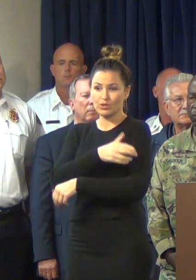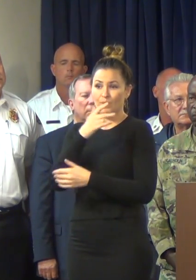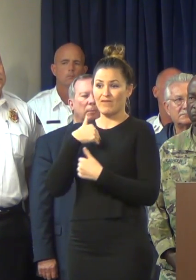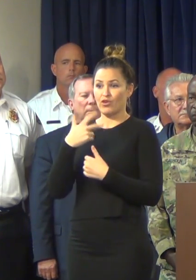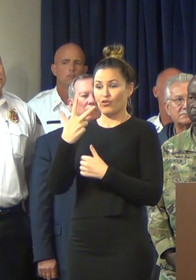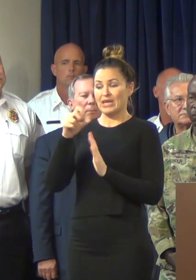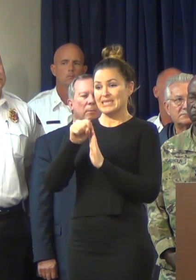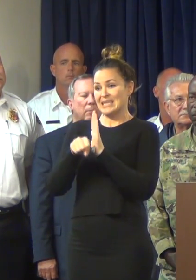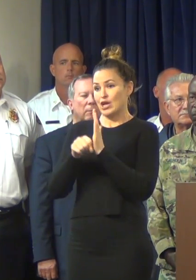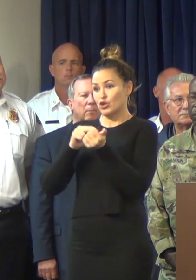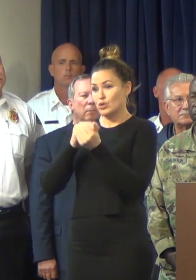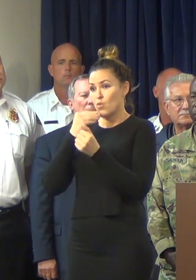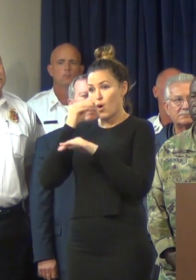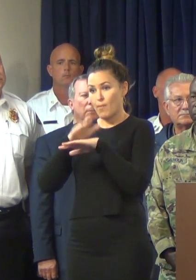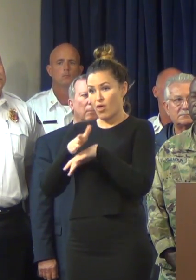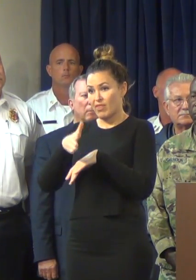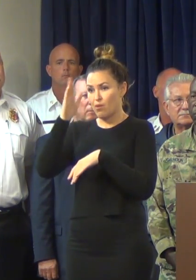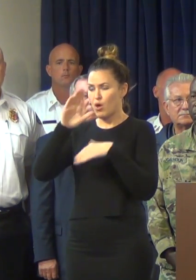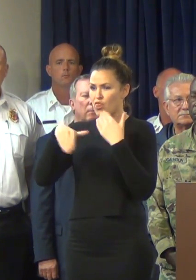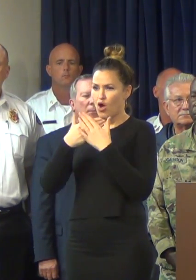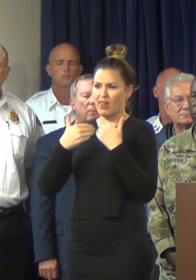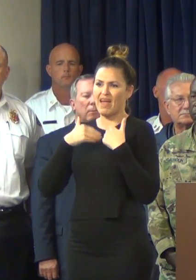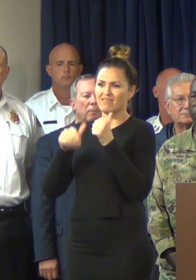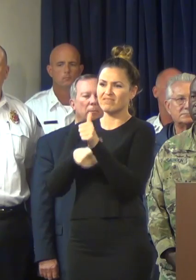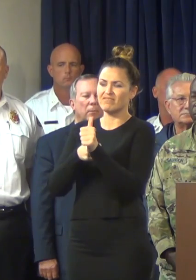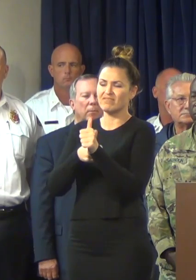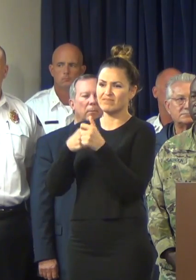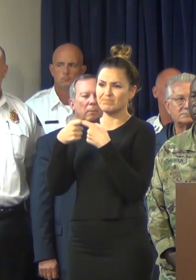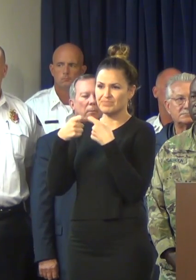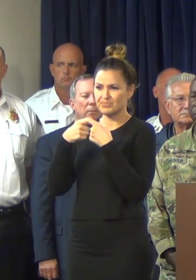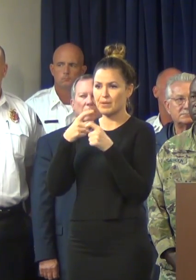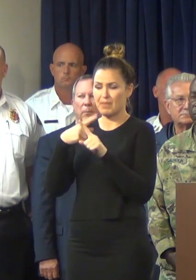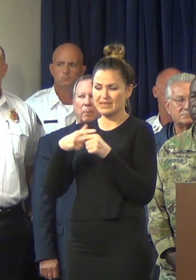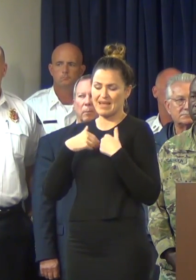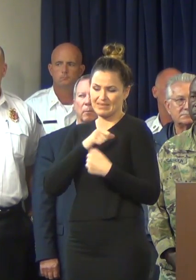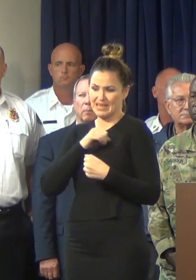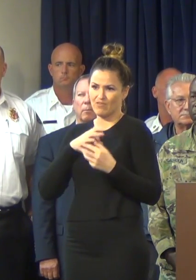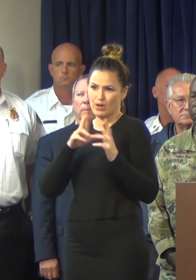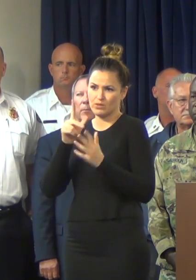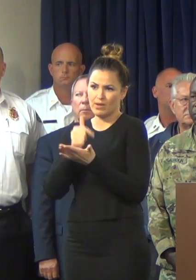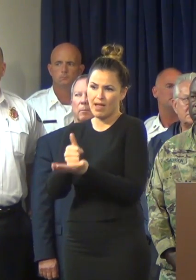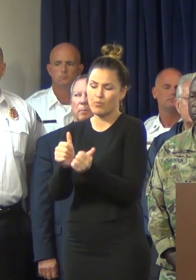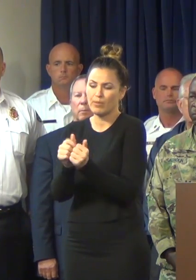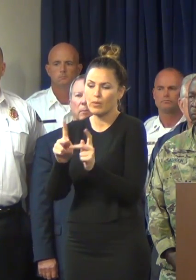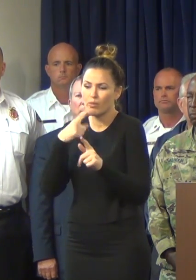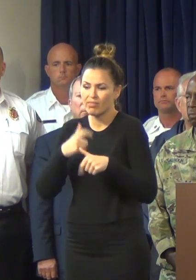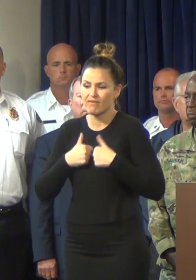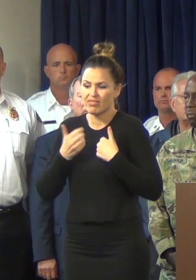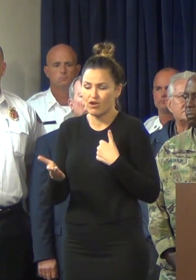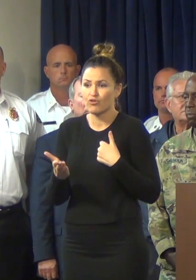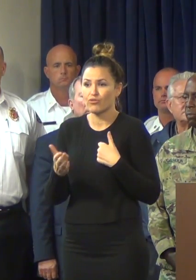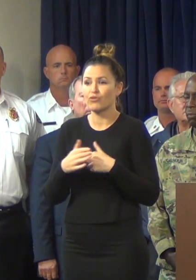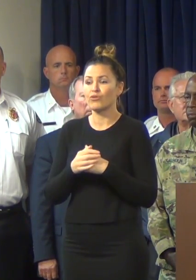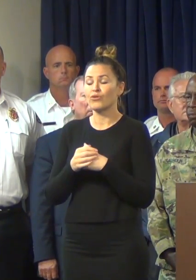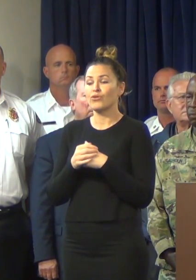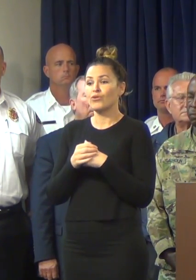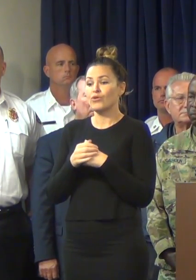East Coast. All have generators and are preparing staff and supplies to care for their residents. Visit Florida is working